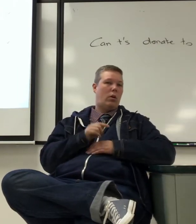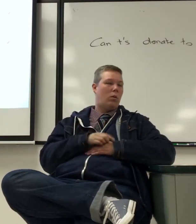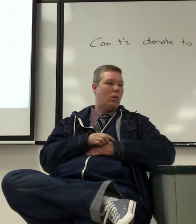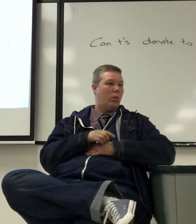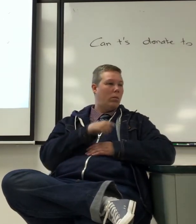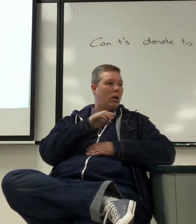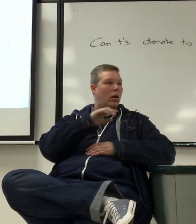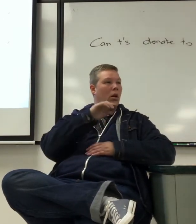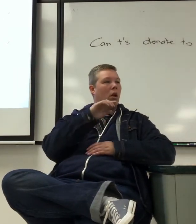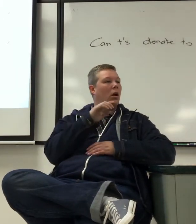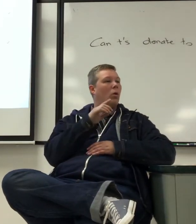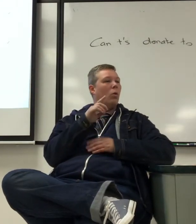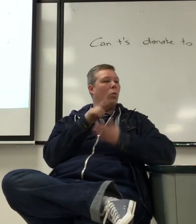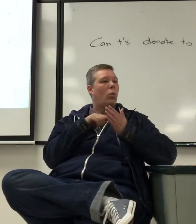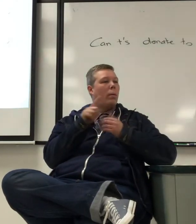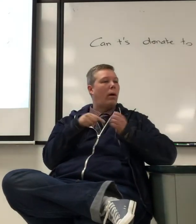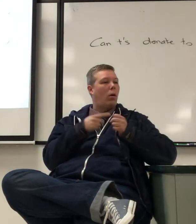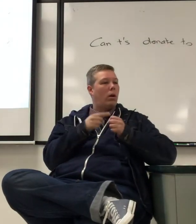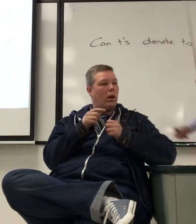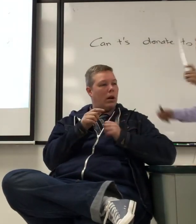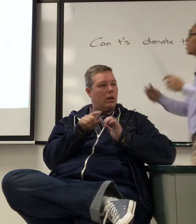how the table.